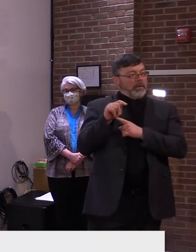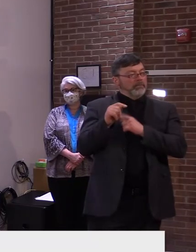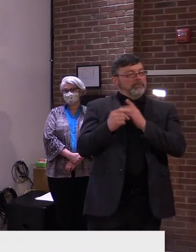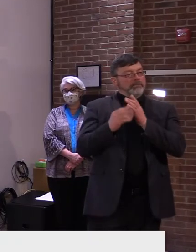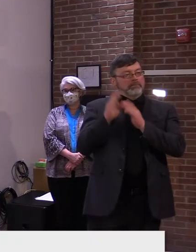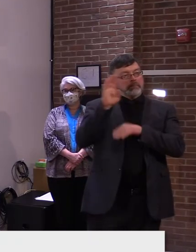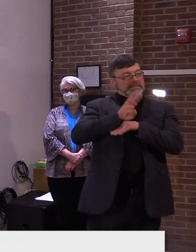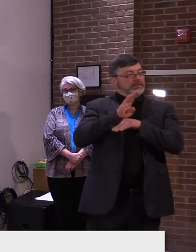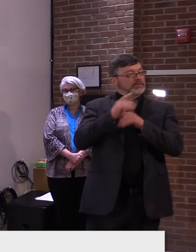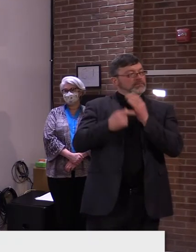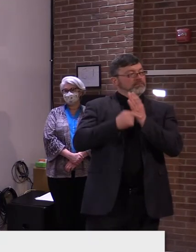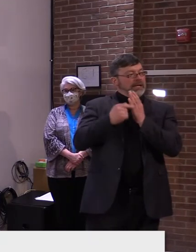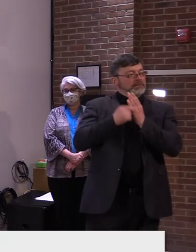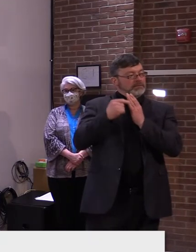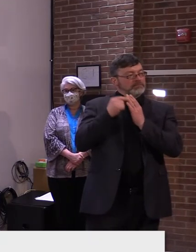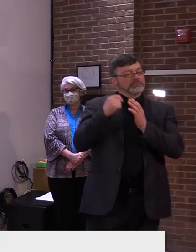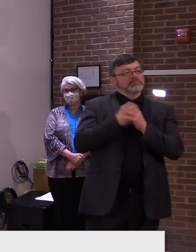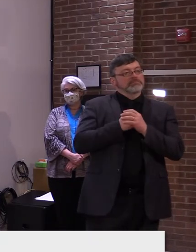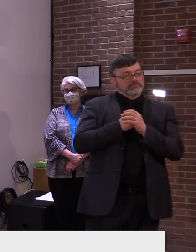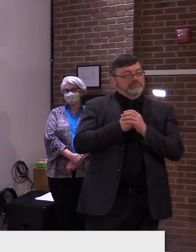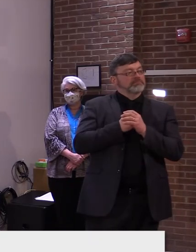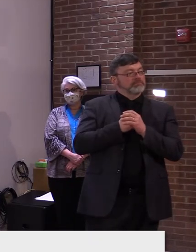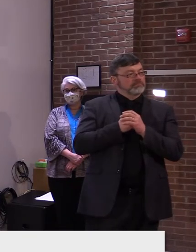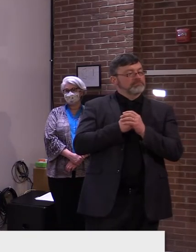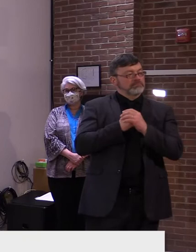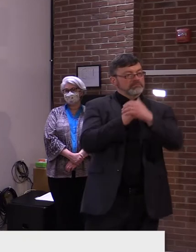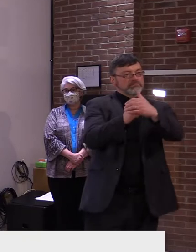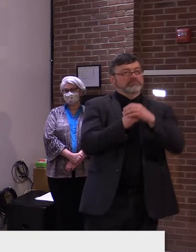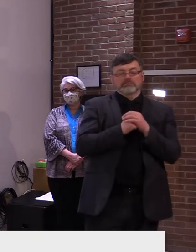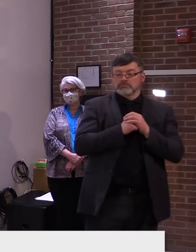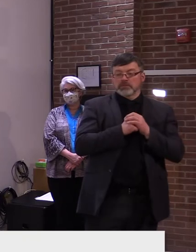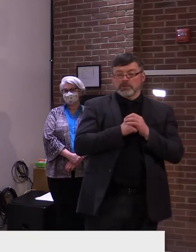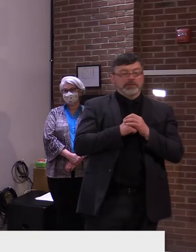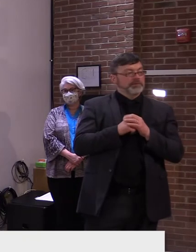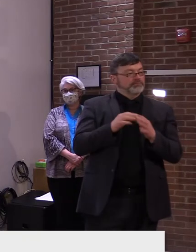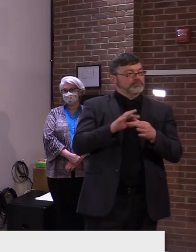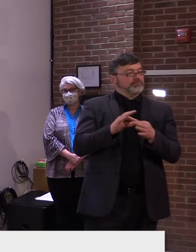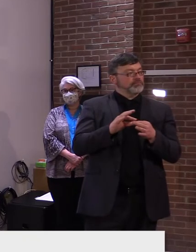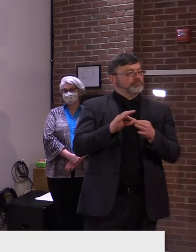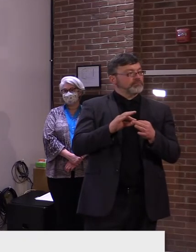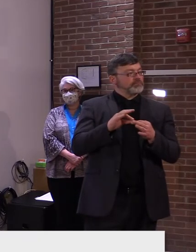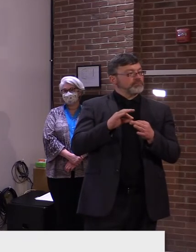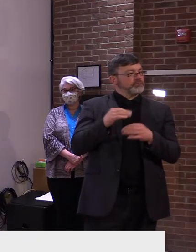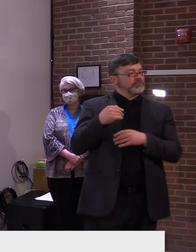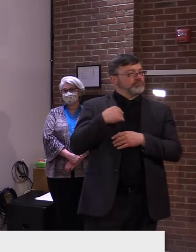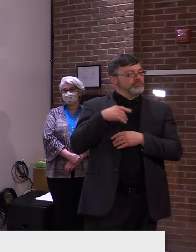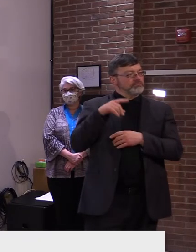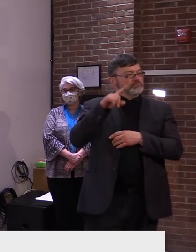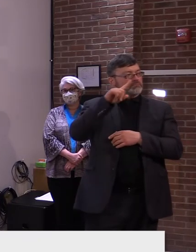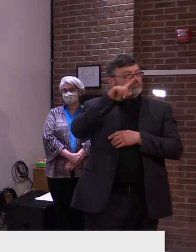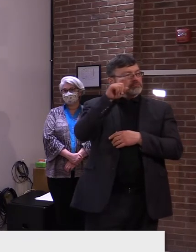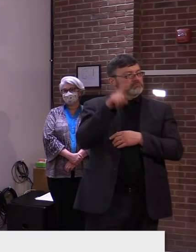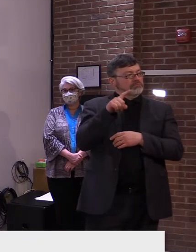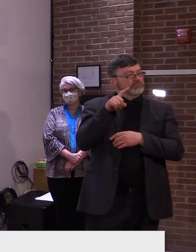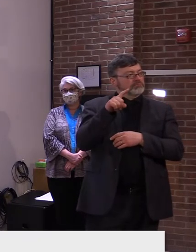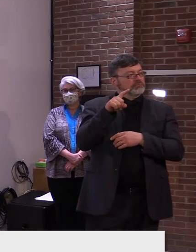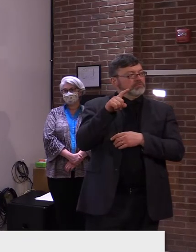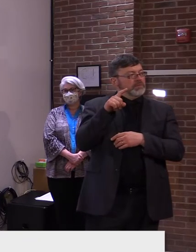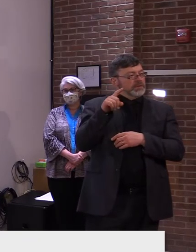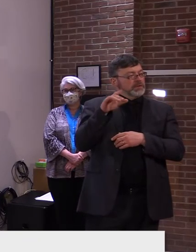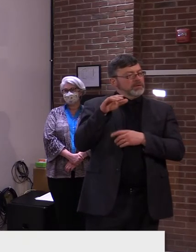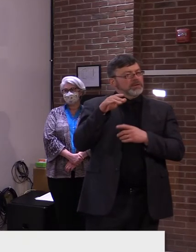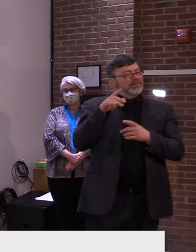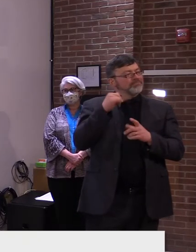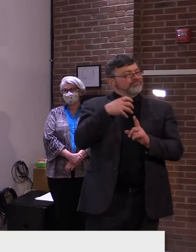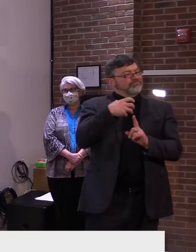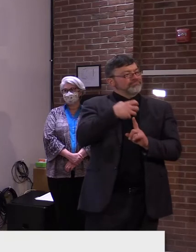Hey, Governor, I had another question about another bill going through S-10, which you're probably familiar with. It increases unemployment